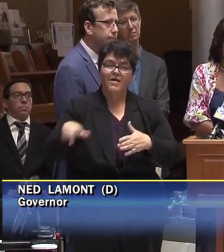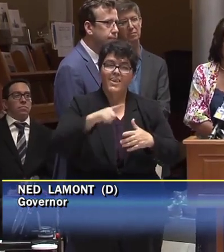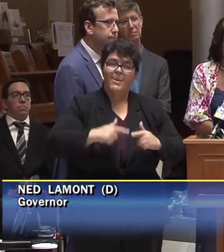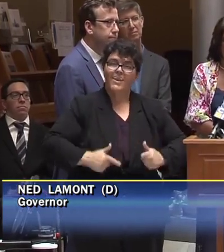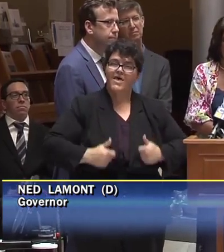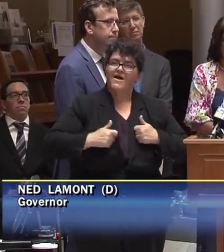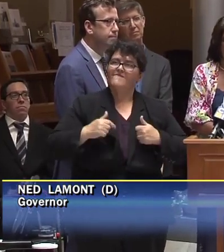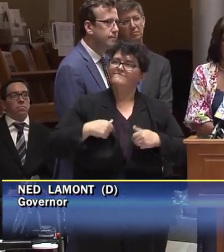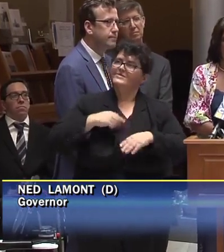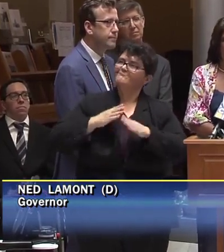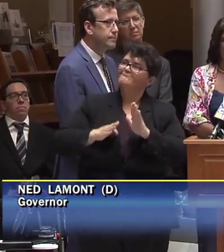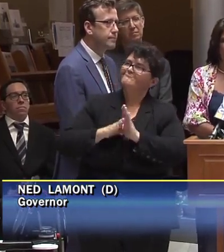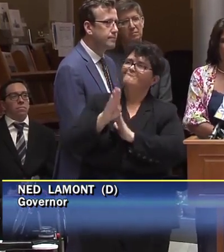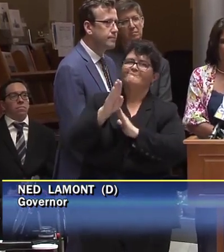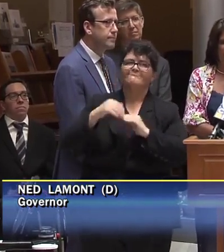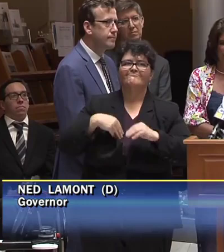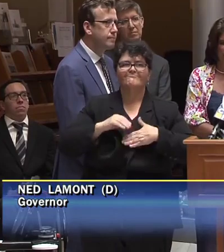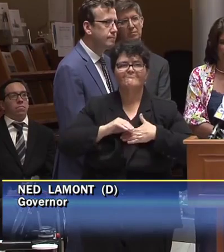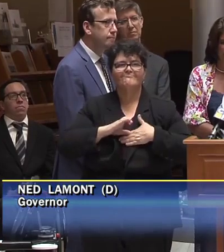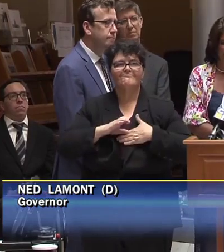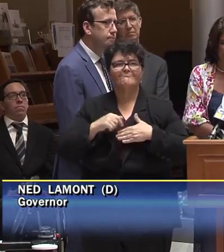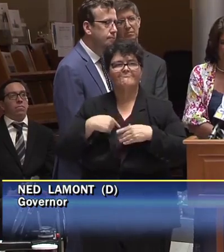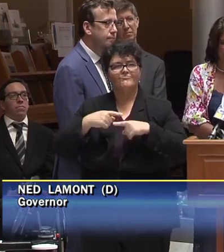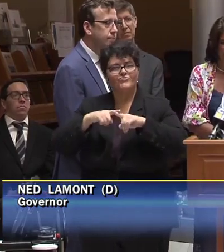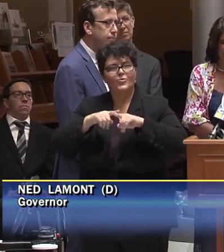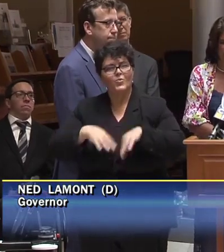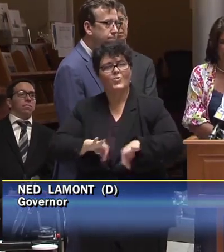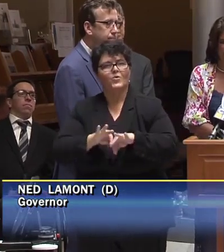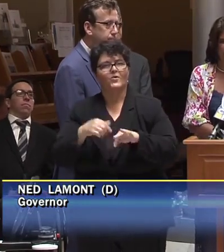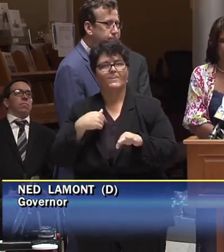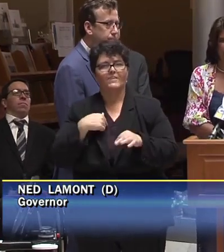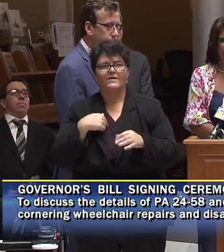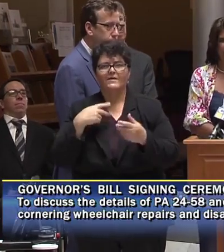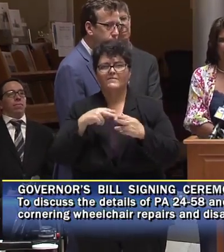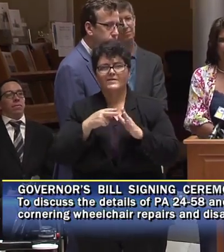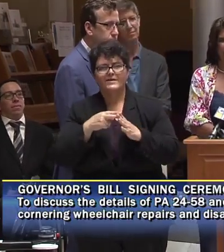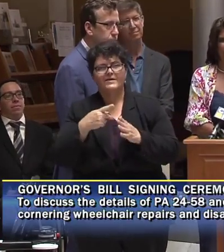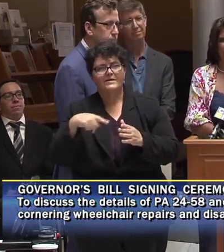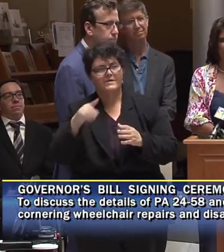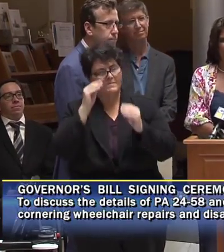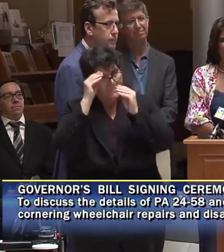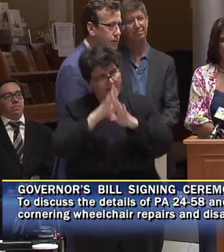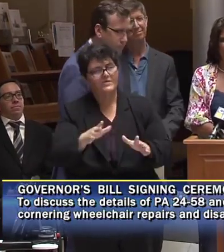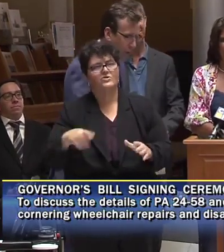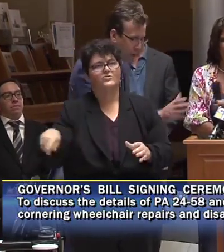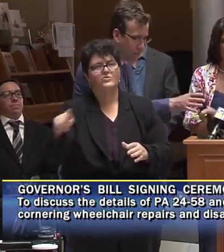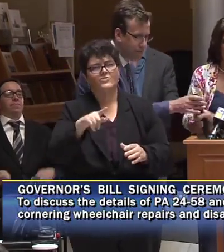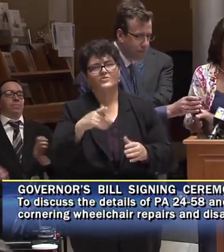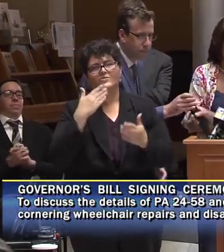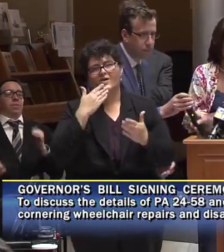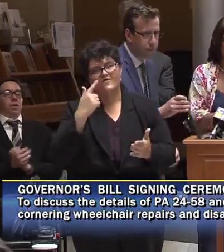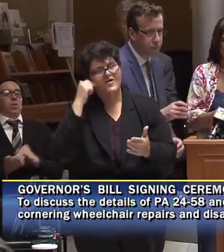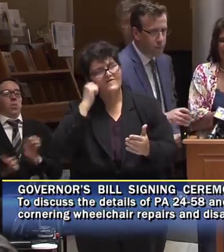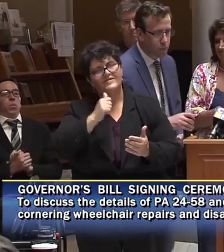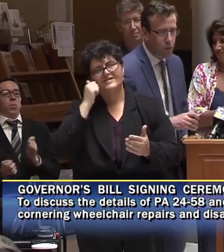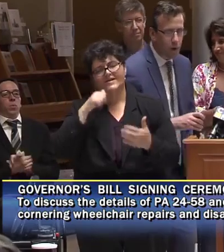small way of saying, God bless you. Thank God you're here in the state of Connecticut, and we love you every day. Back to you, Matt.